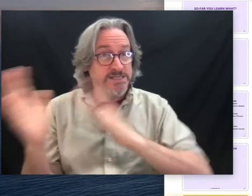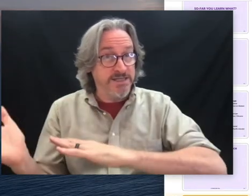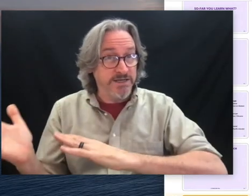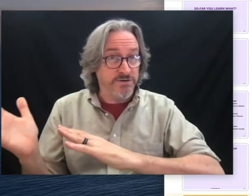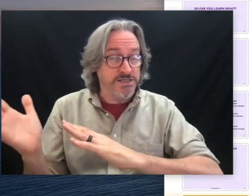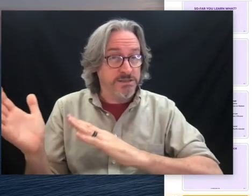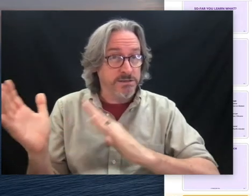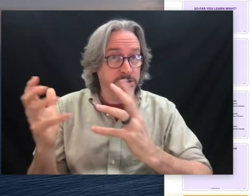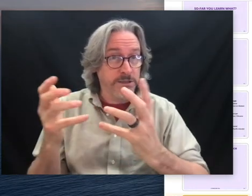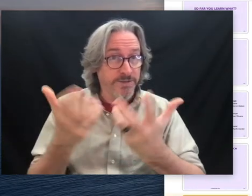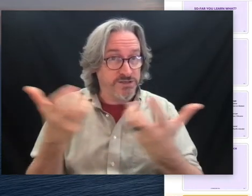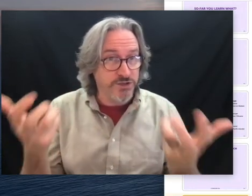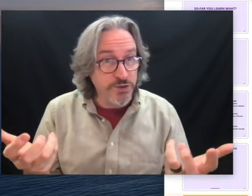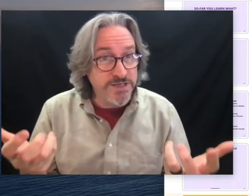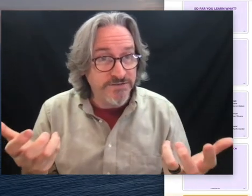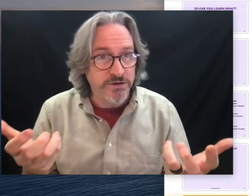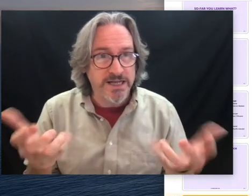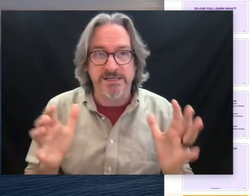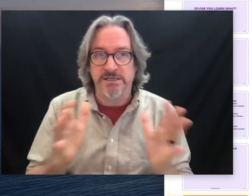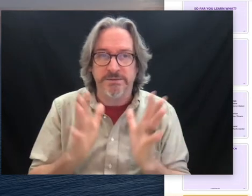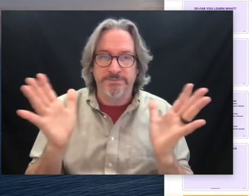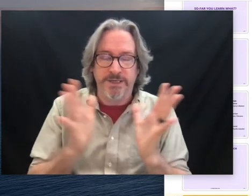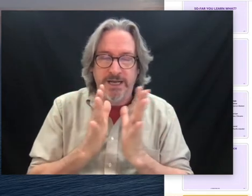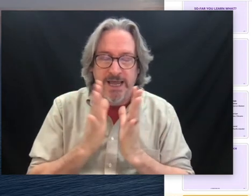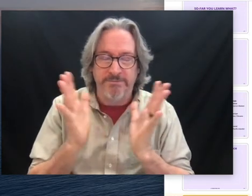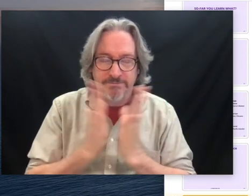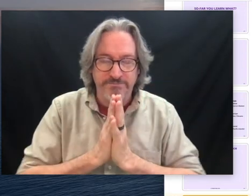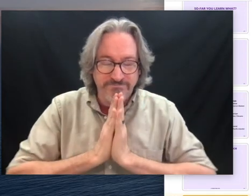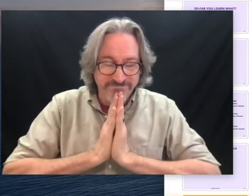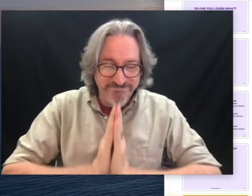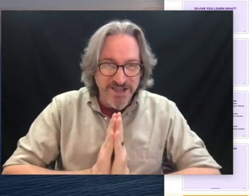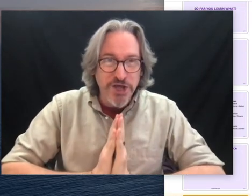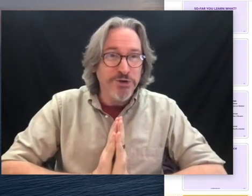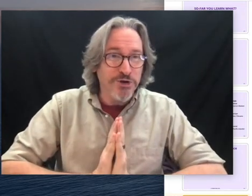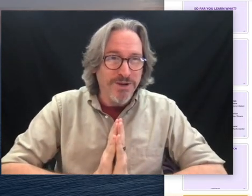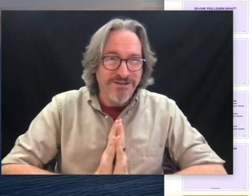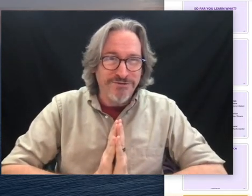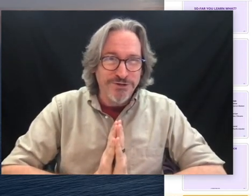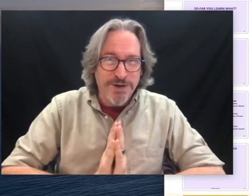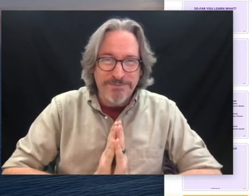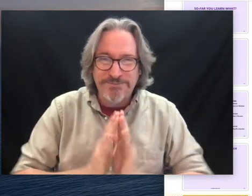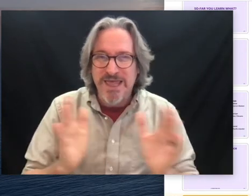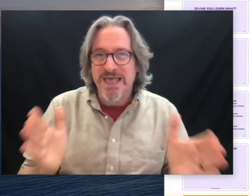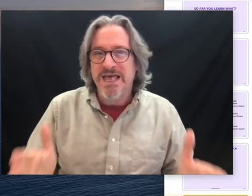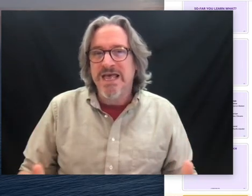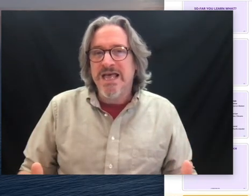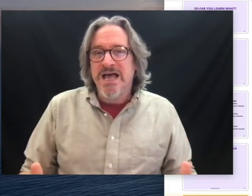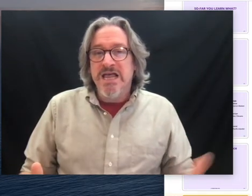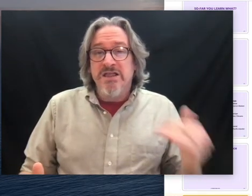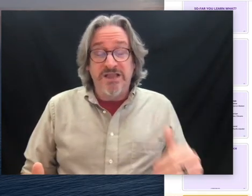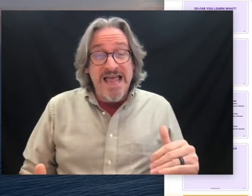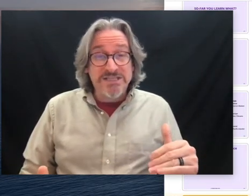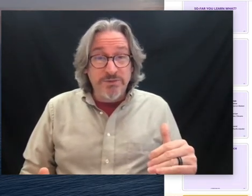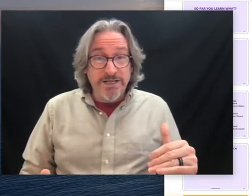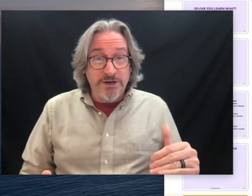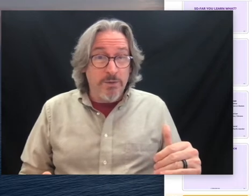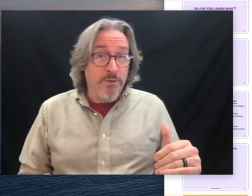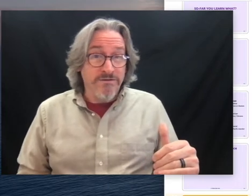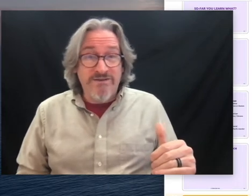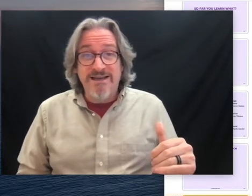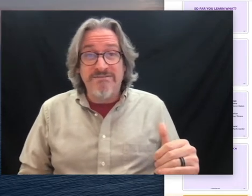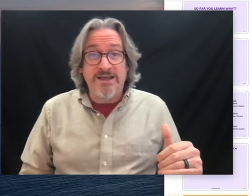language and see the differences, because they're two different lessons. But again, you know my love for TWA. The last one